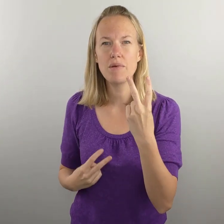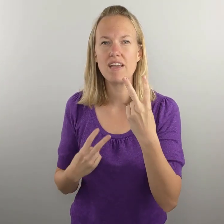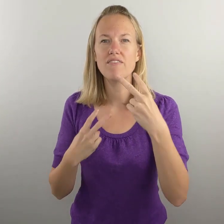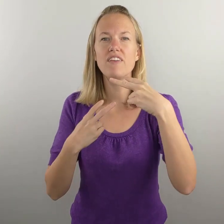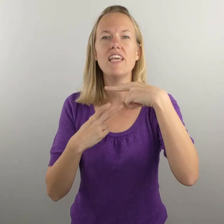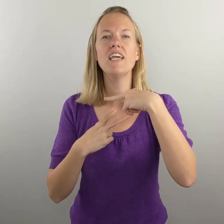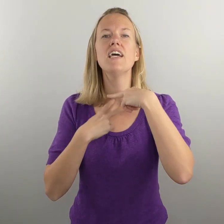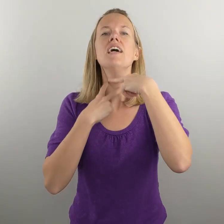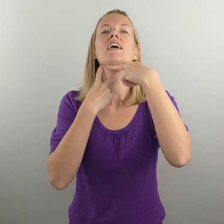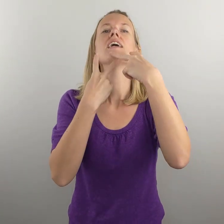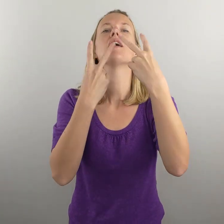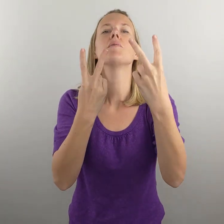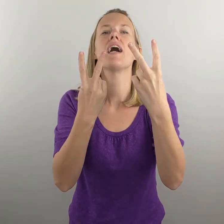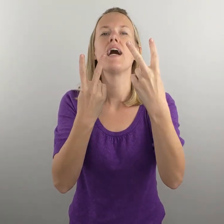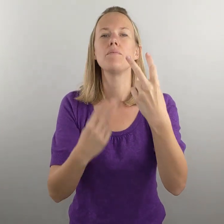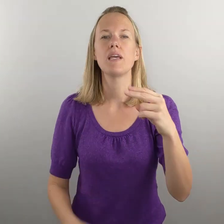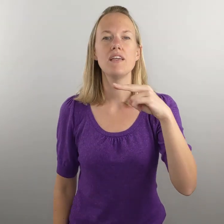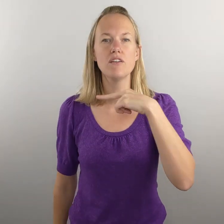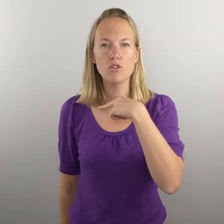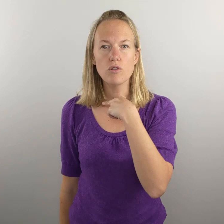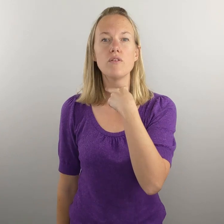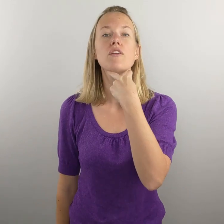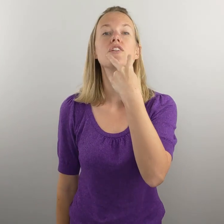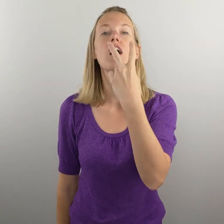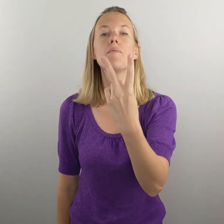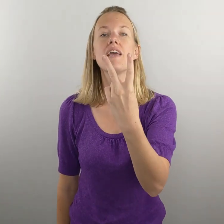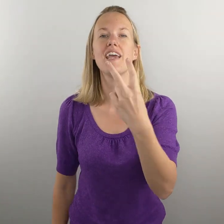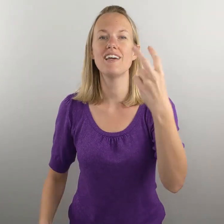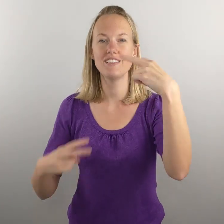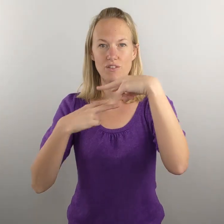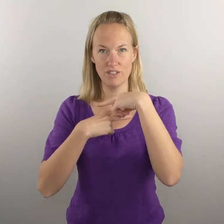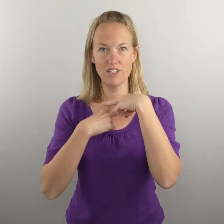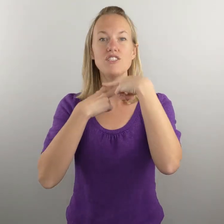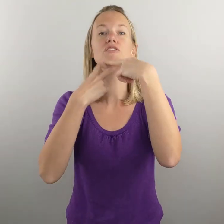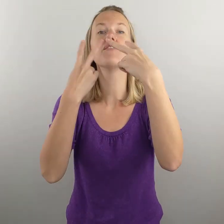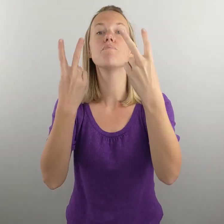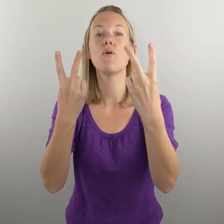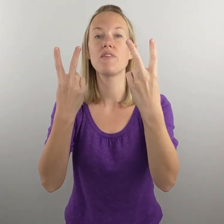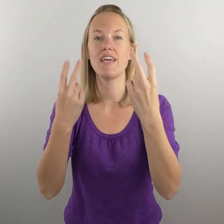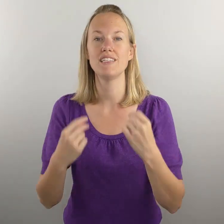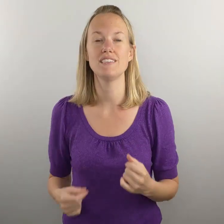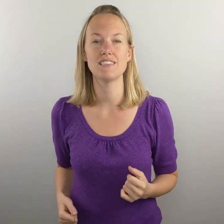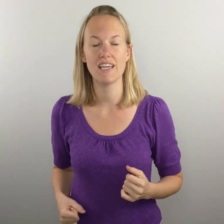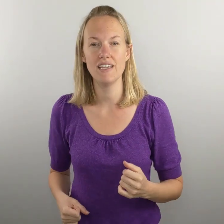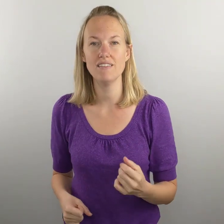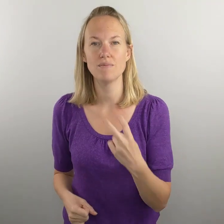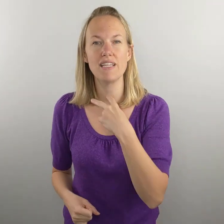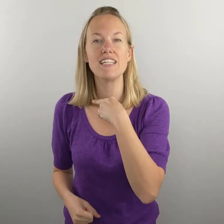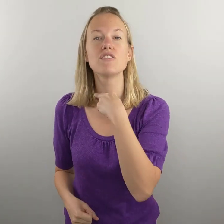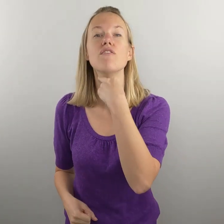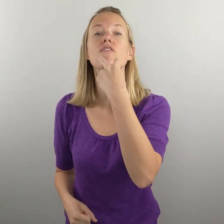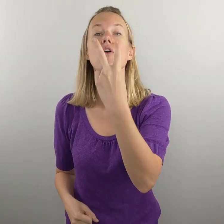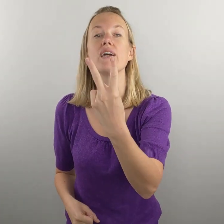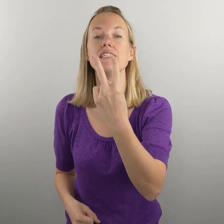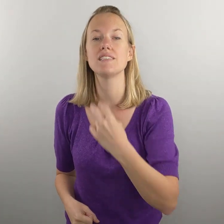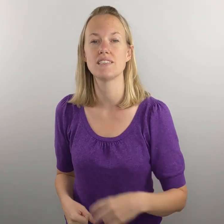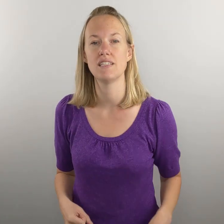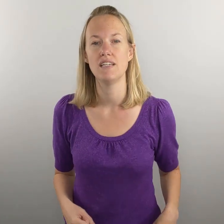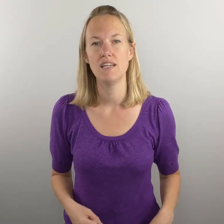a V coming up, okay? You can do it with your dominant hand, or you can do it with both hands, okay? But that's a voice.